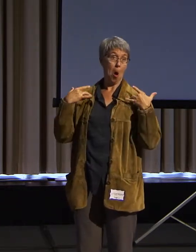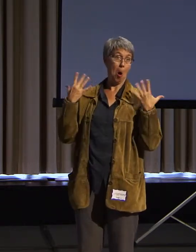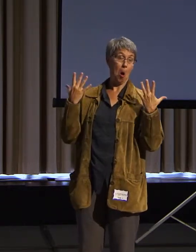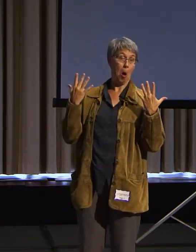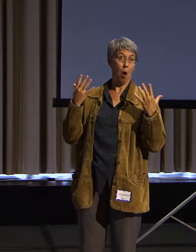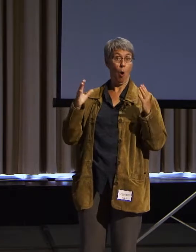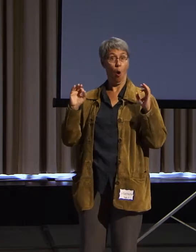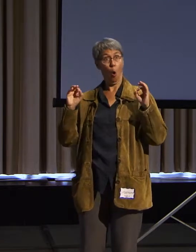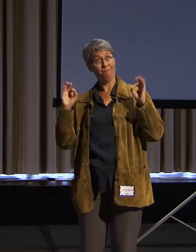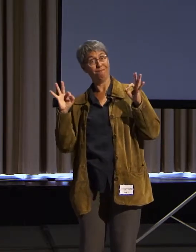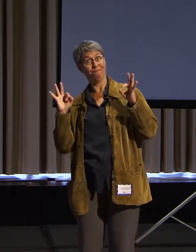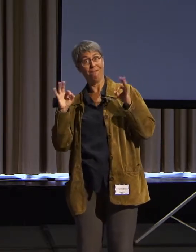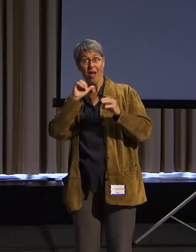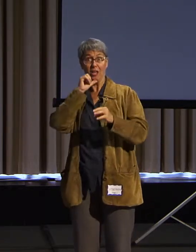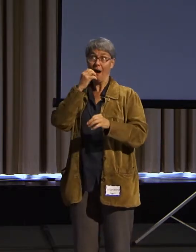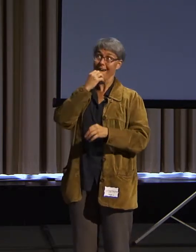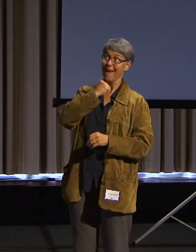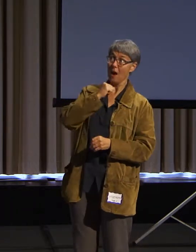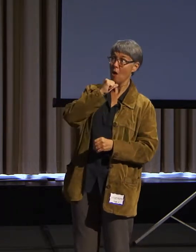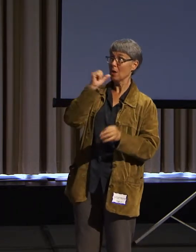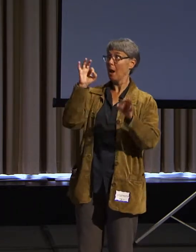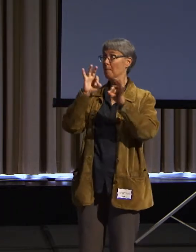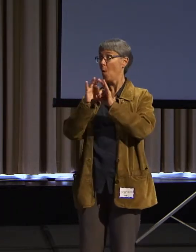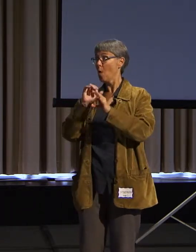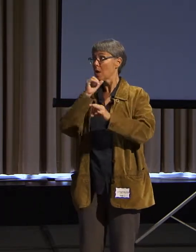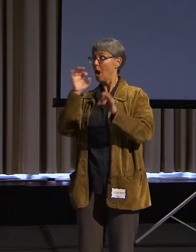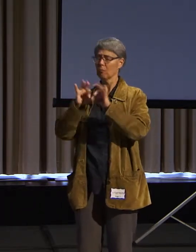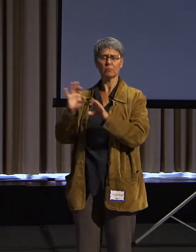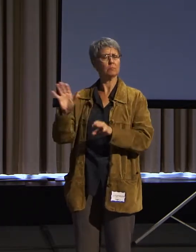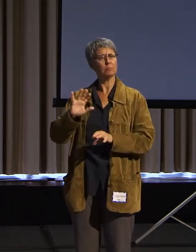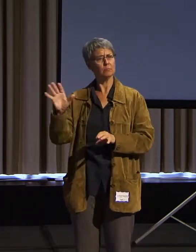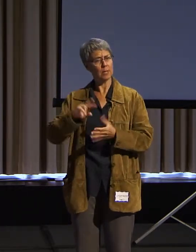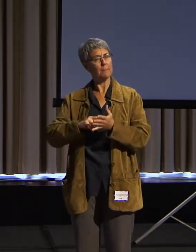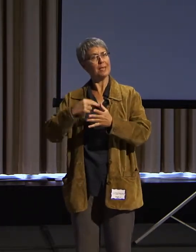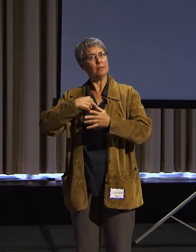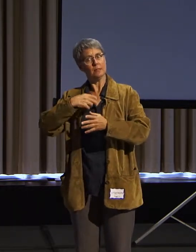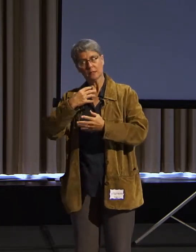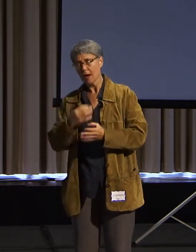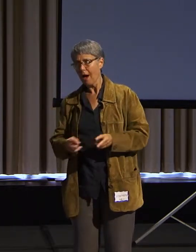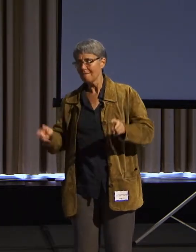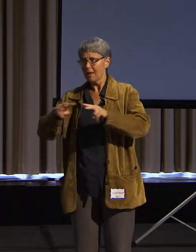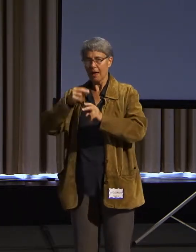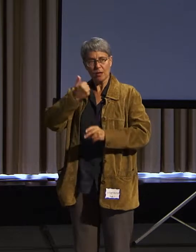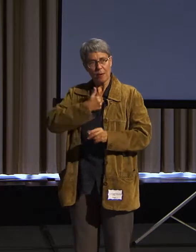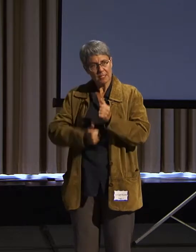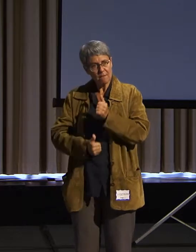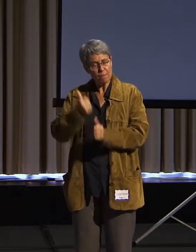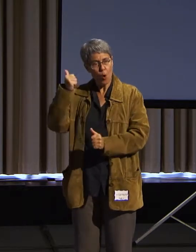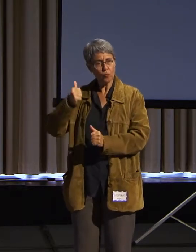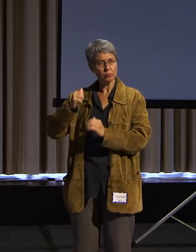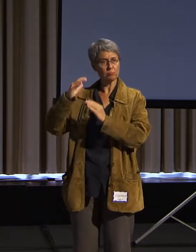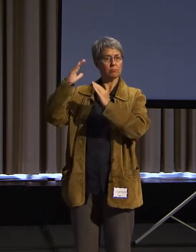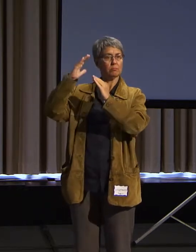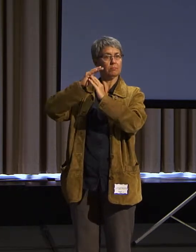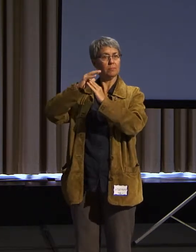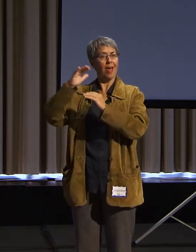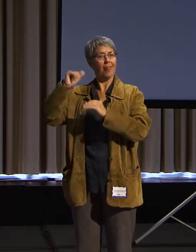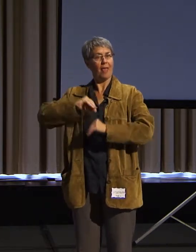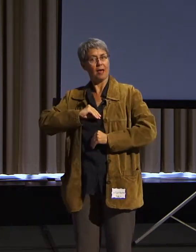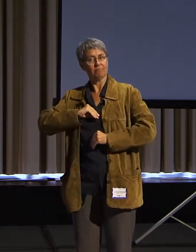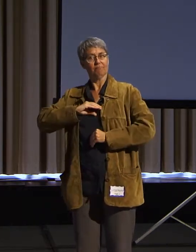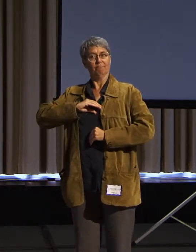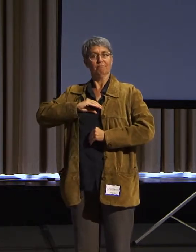have fun. Resistance is always an option, but I'm learning to trust my inner sense of when to resist or